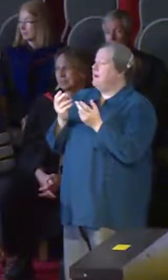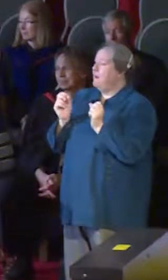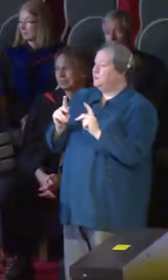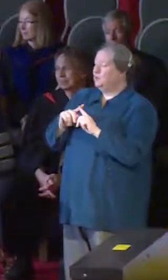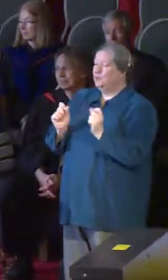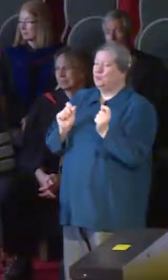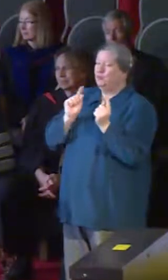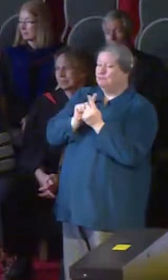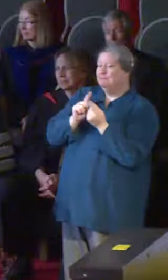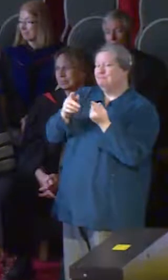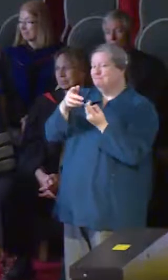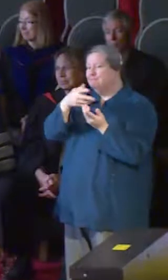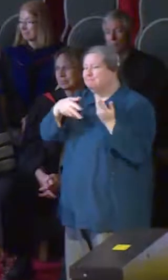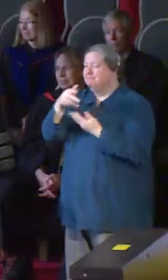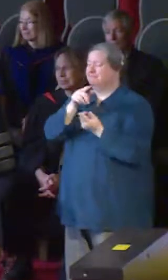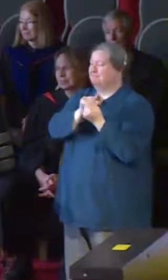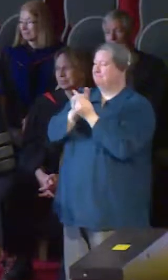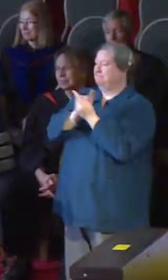can arrange to attend.